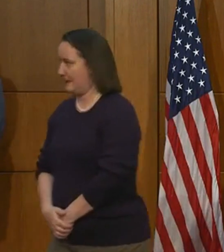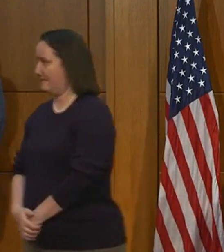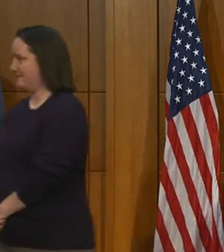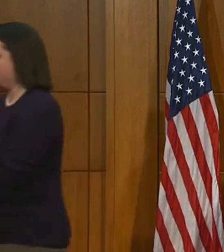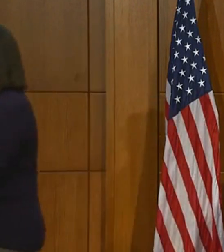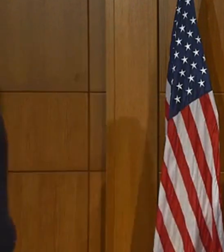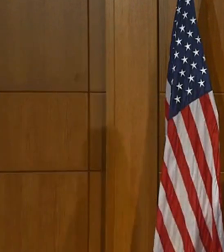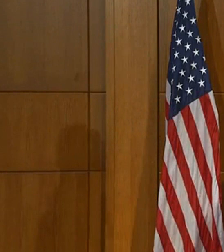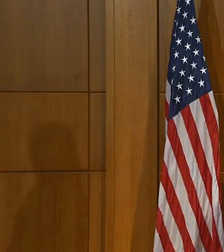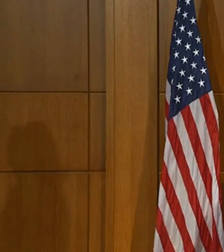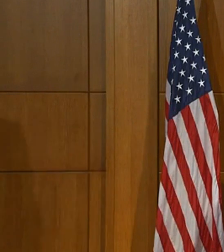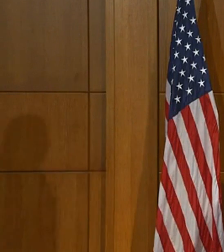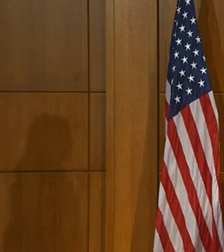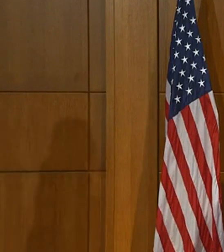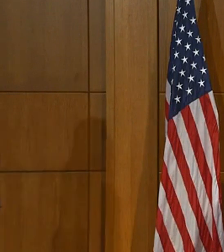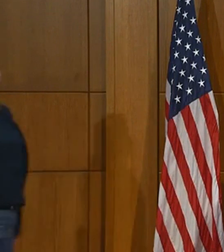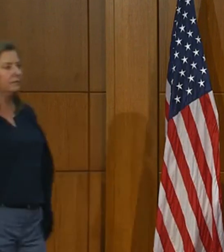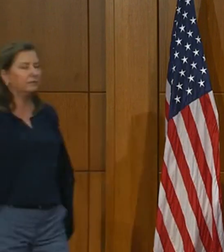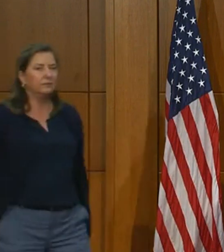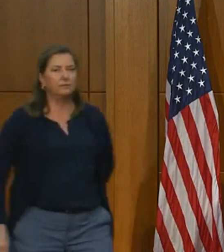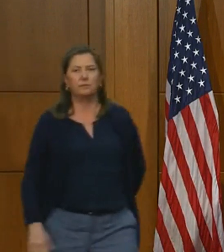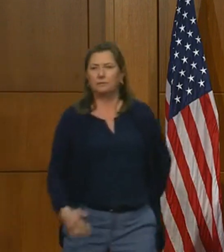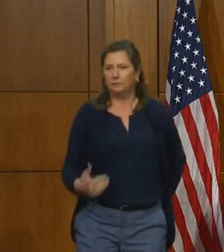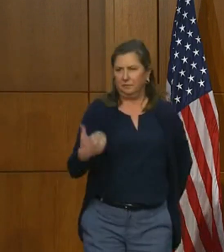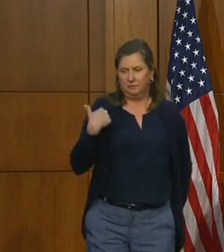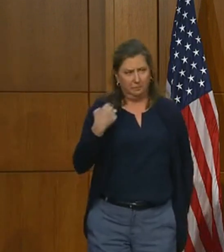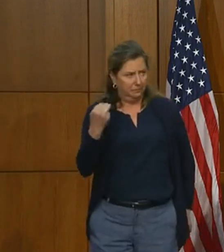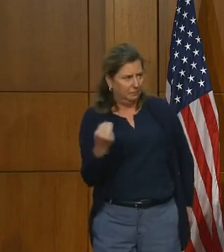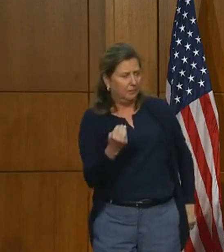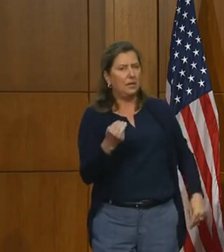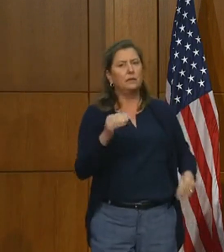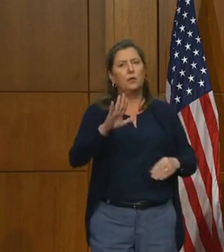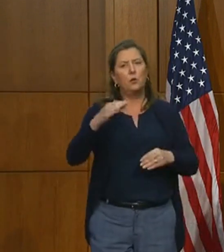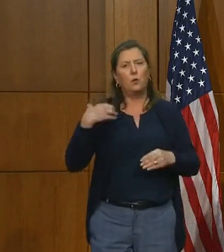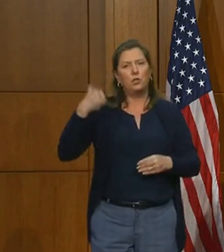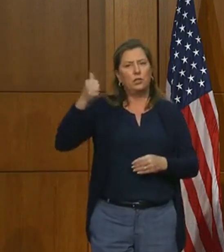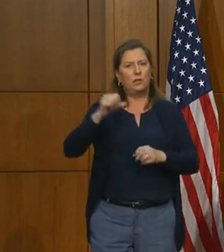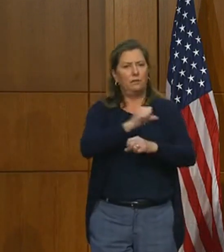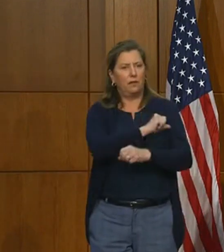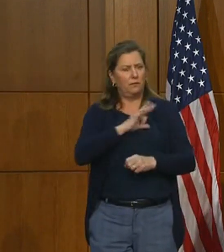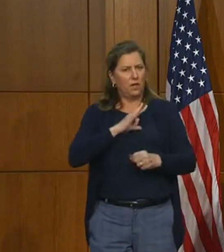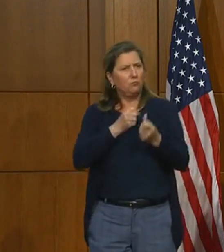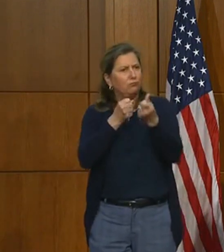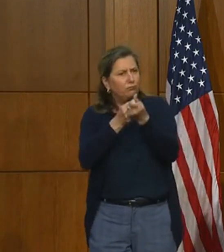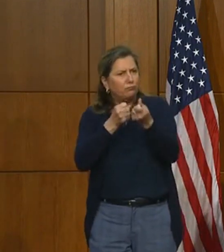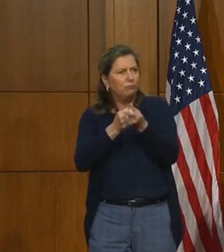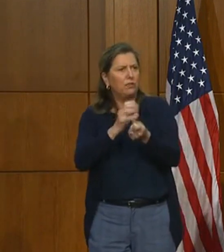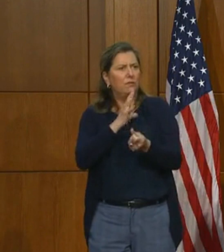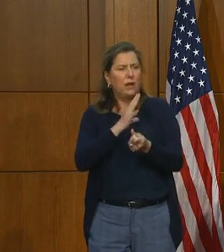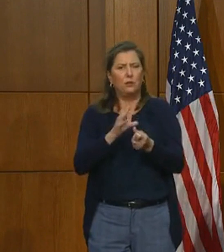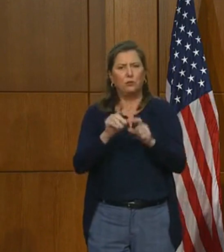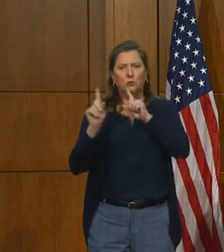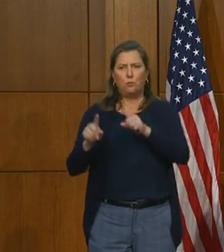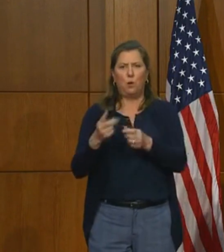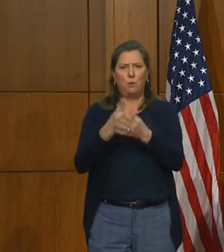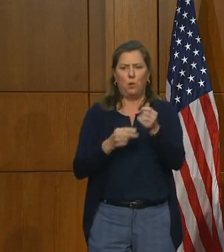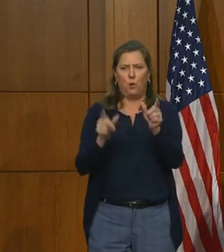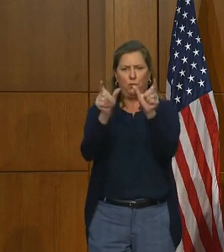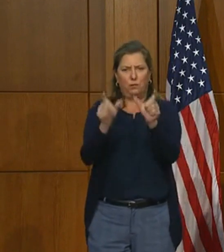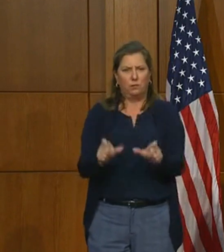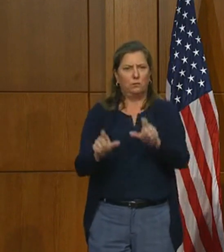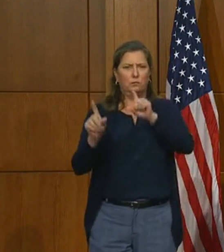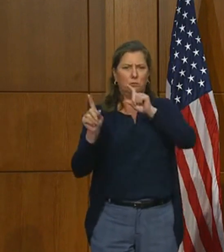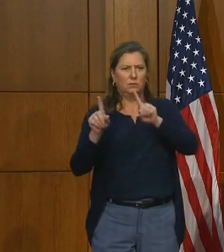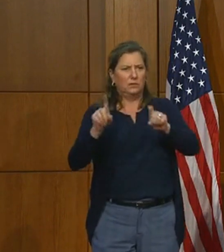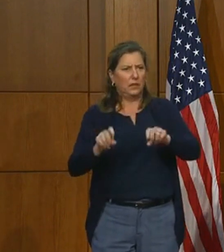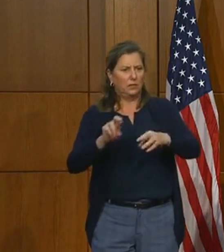Here on Monday when your chief of staff defended the practice of co-reporting test results at length. So I'm wondering why